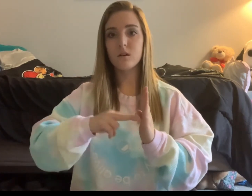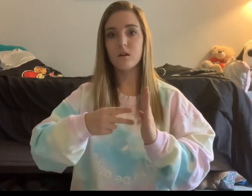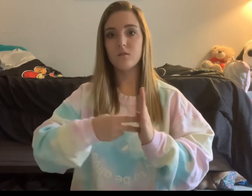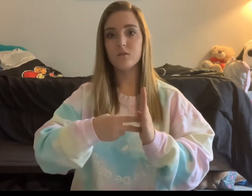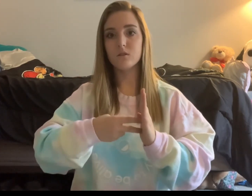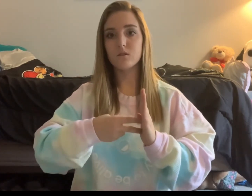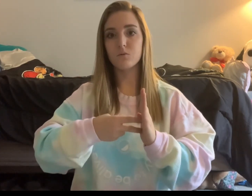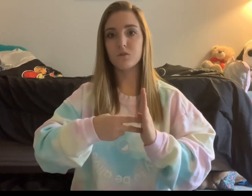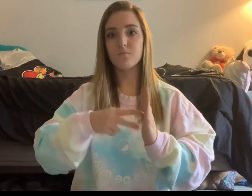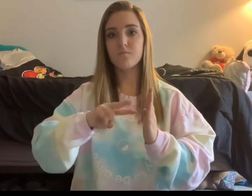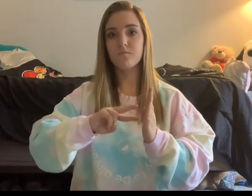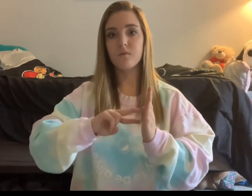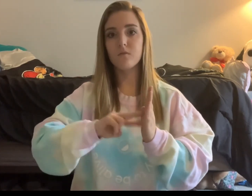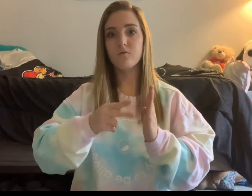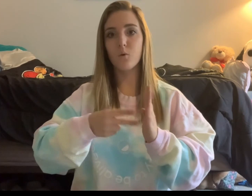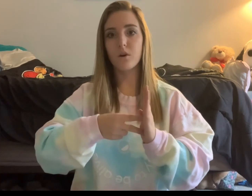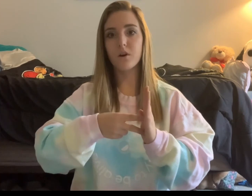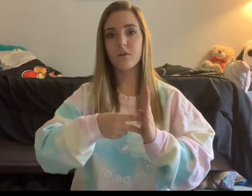you just switch them. Fork.